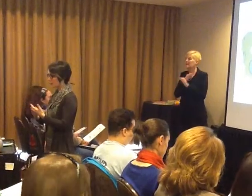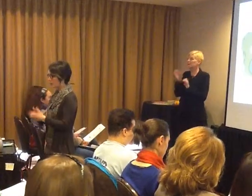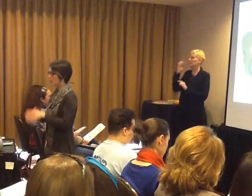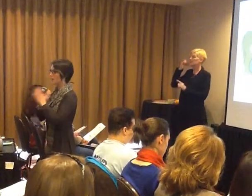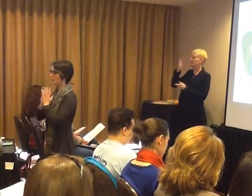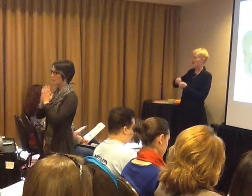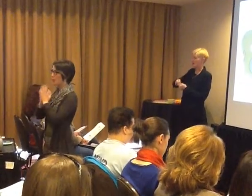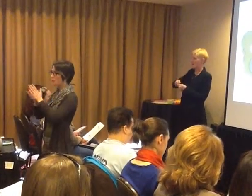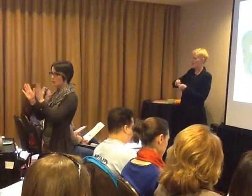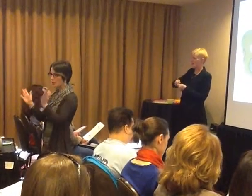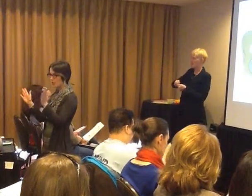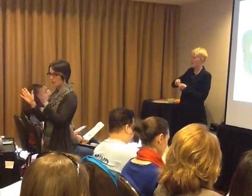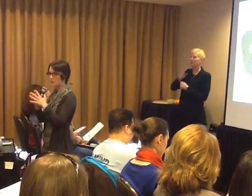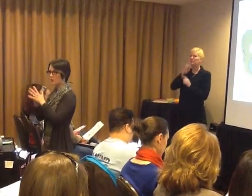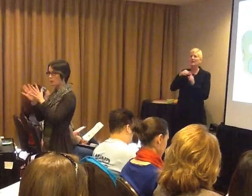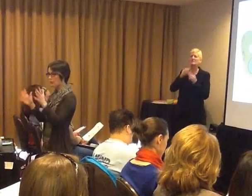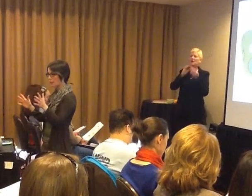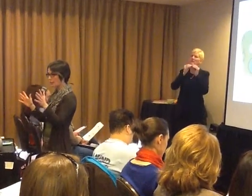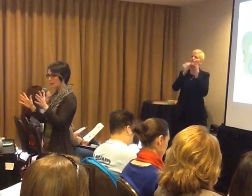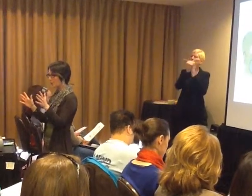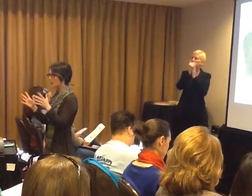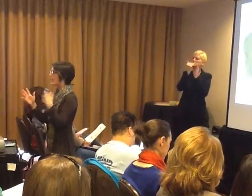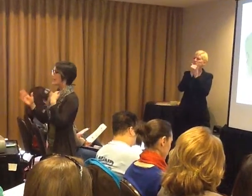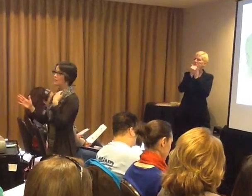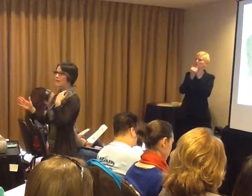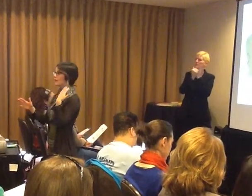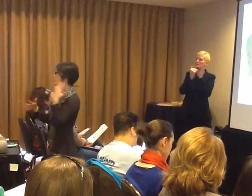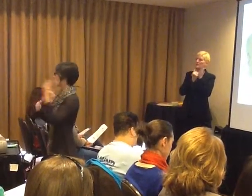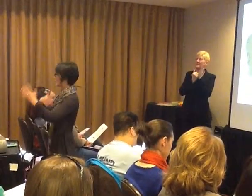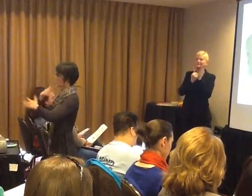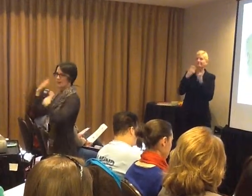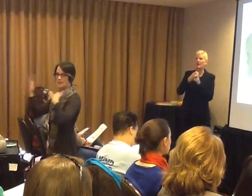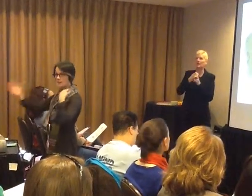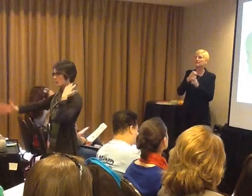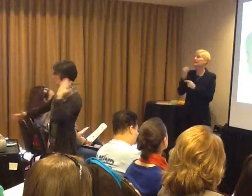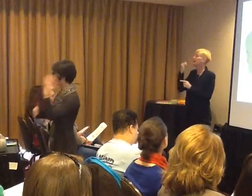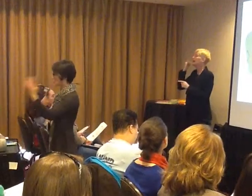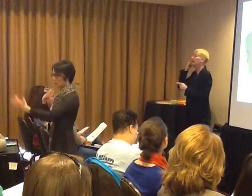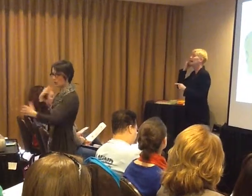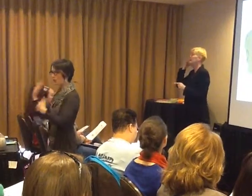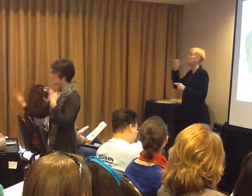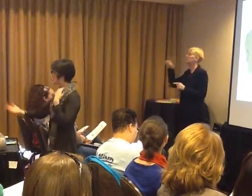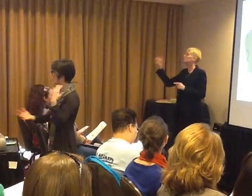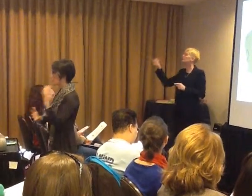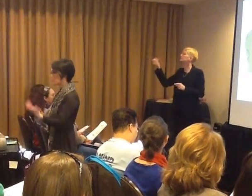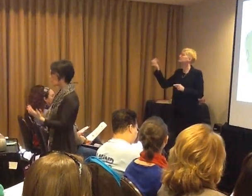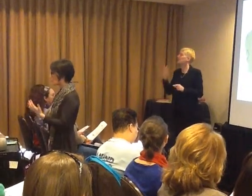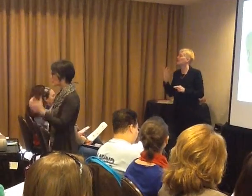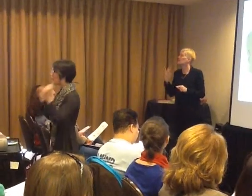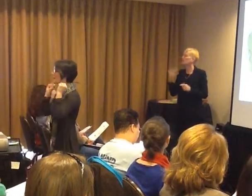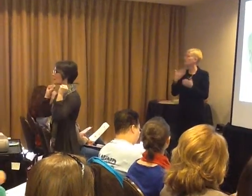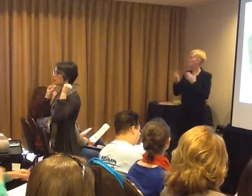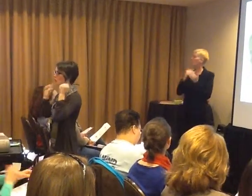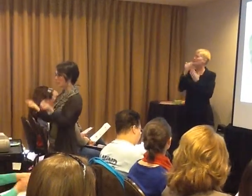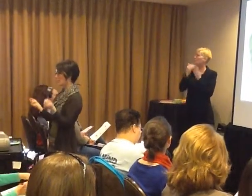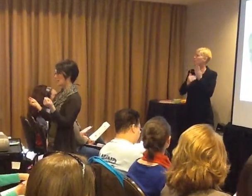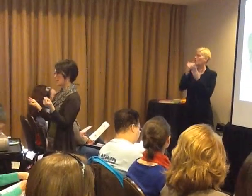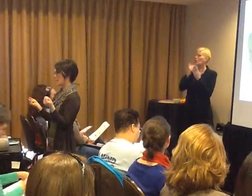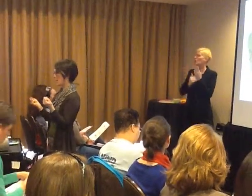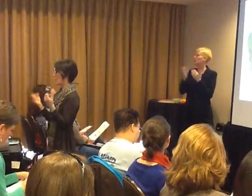sequential recall. We give them a whole bunch of numbers or a whole bunch of letters. If they could just tell us those numbers or letters in a random order,